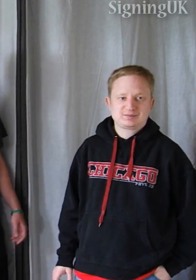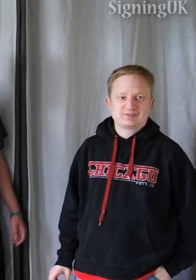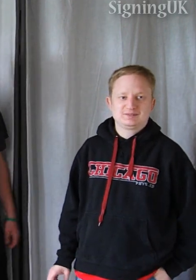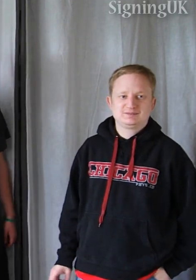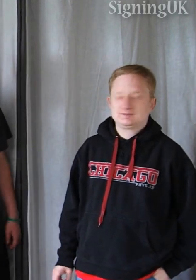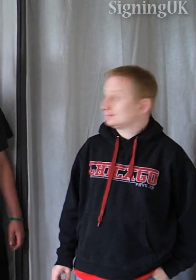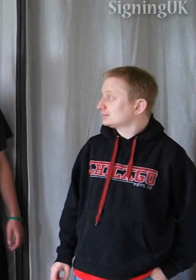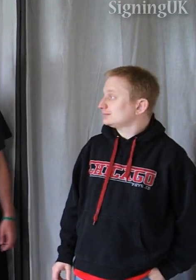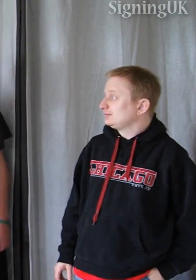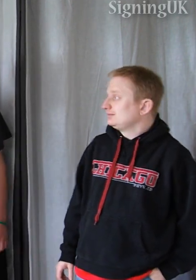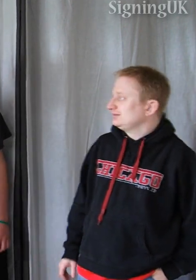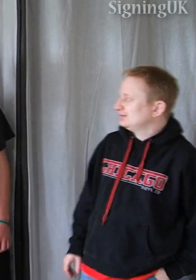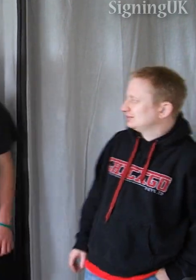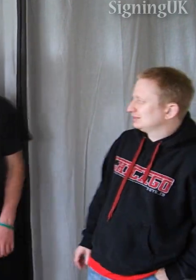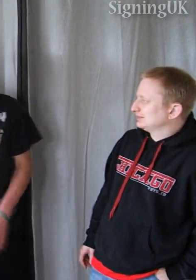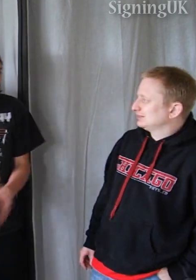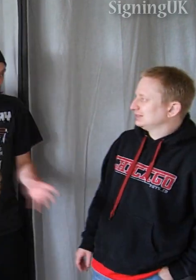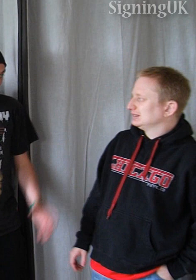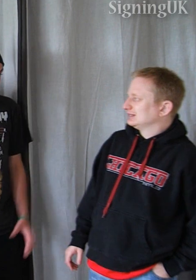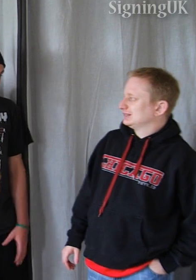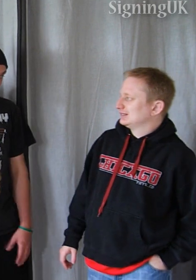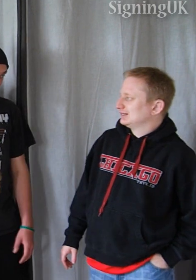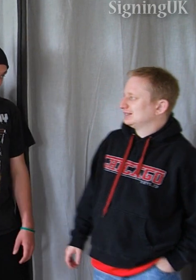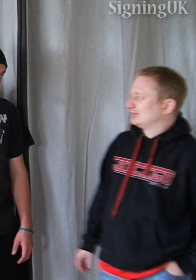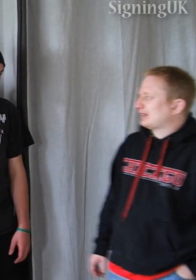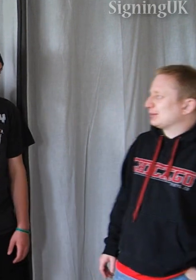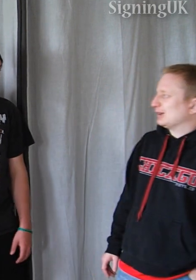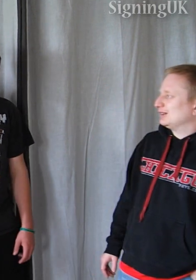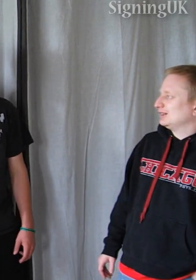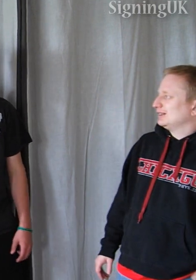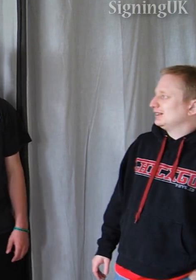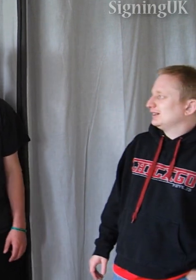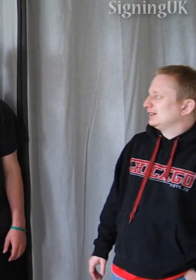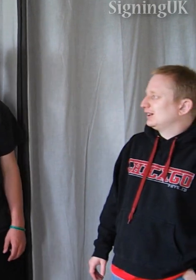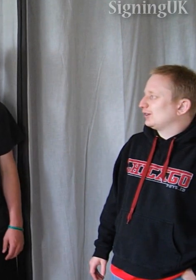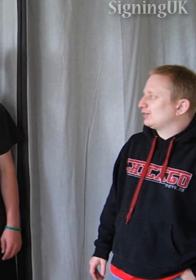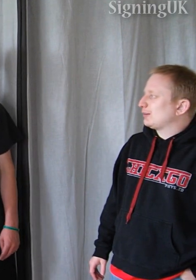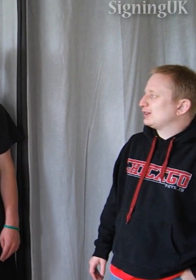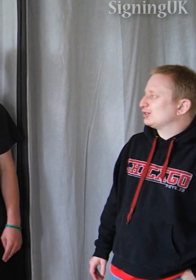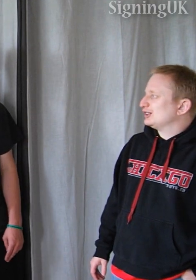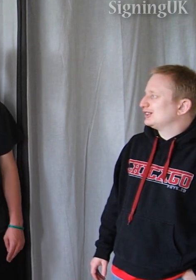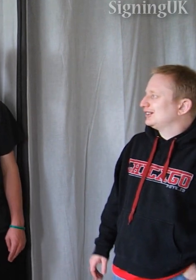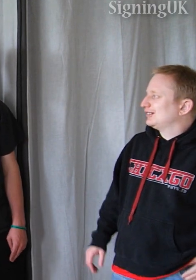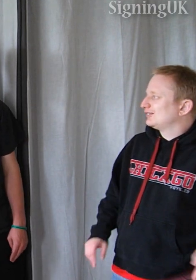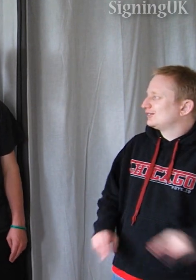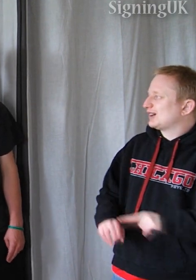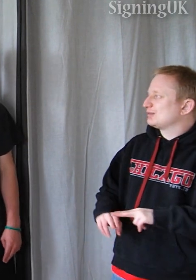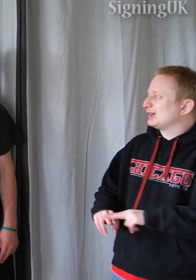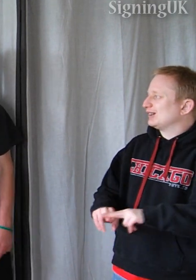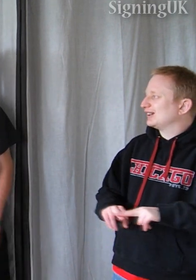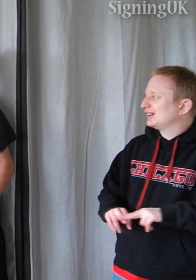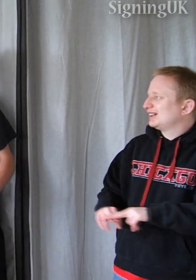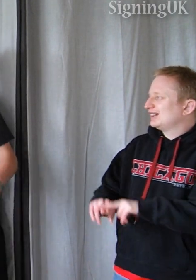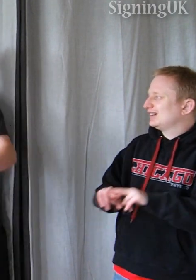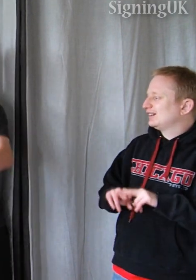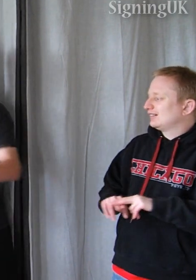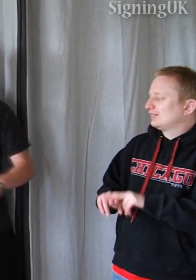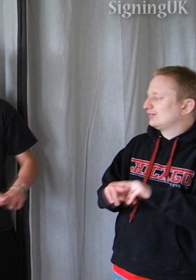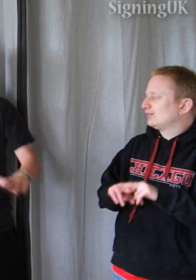Dean? How would you say family? Family. Family. Oh, family tree. Family. Family.